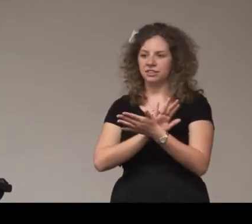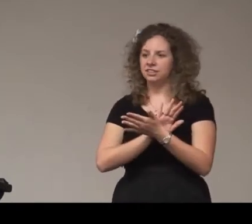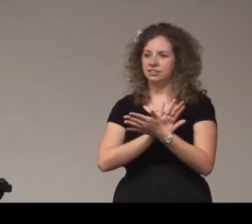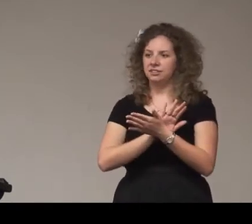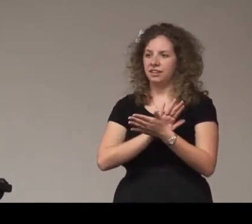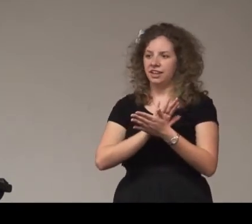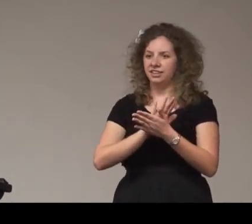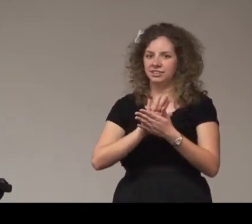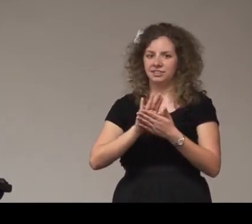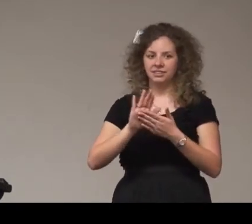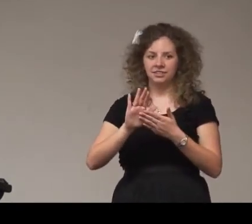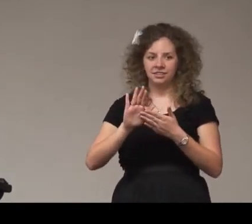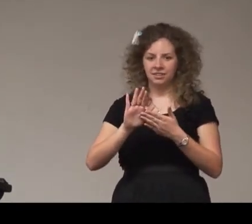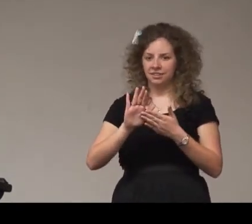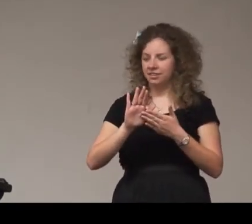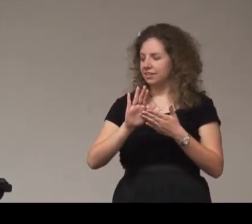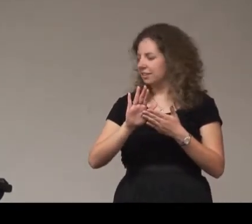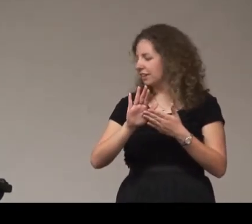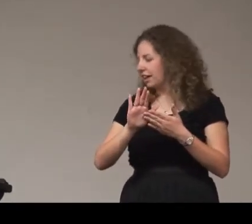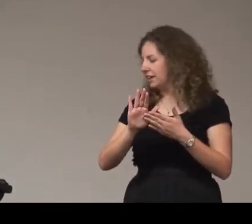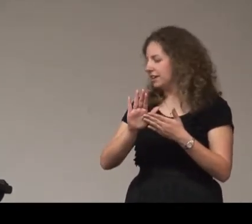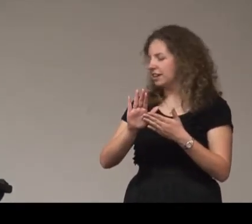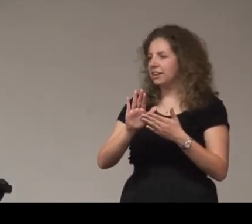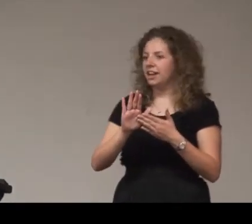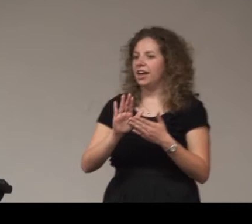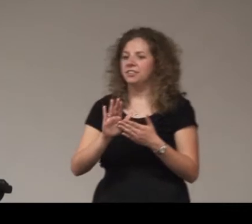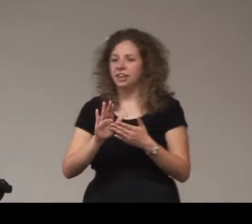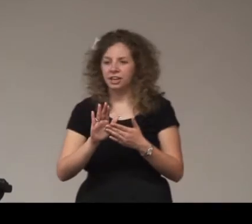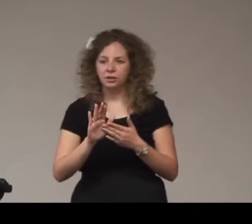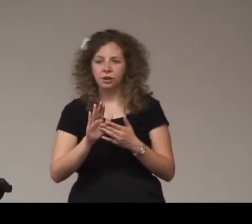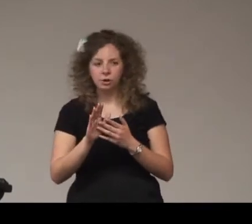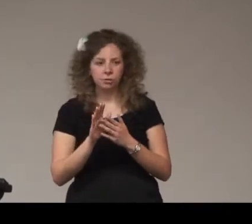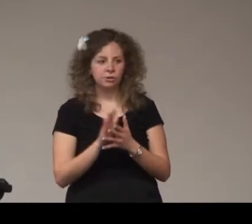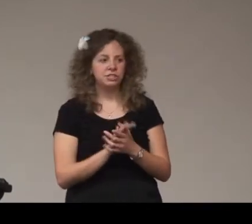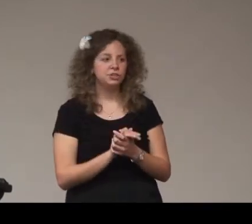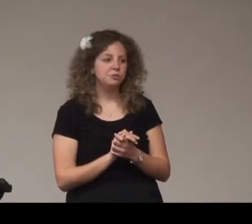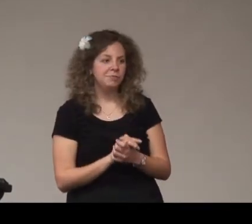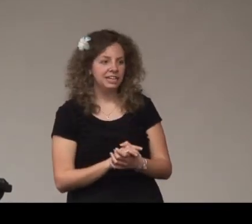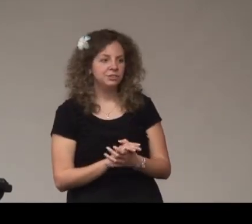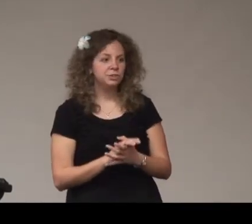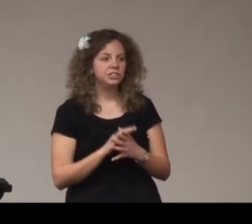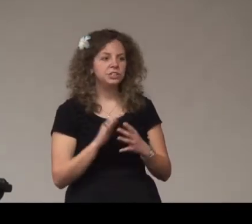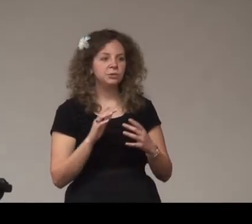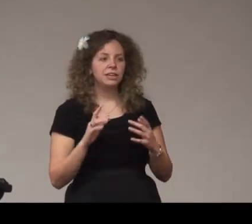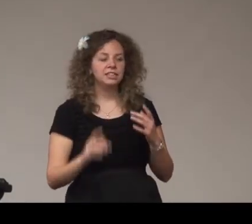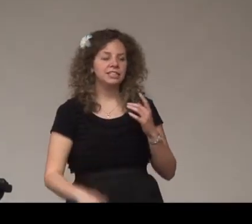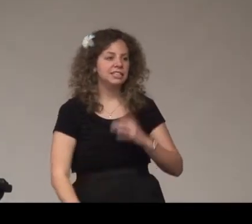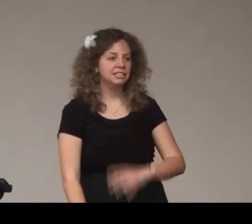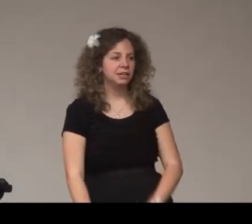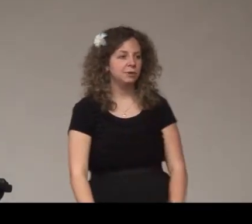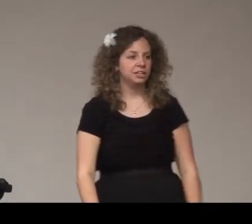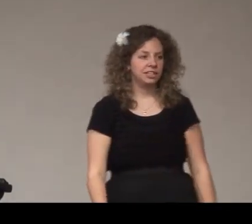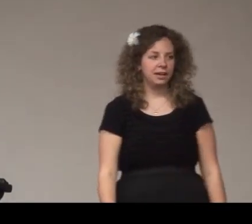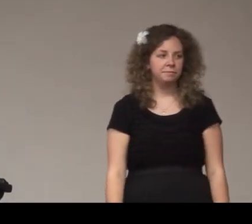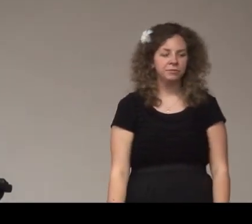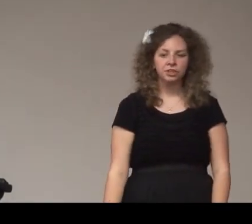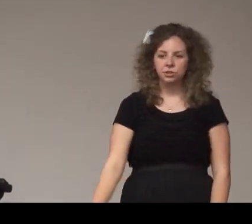this, nice, okay? And then we're going to do neat. So this is the way that the sign works, okay?